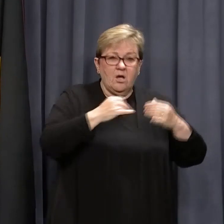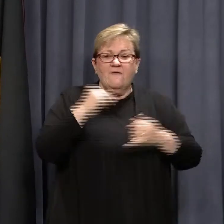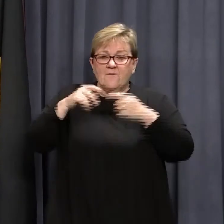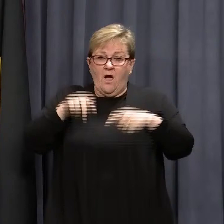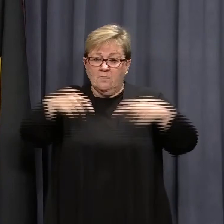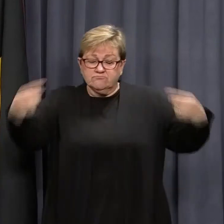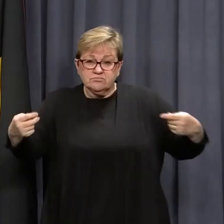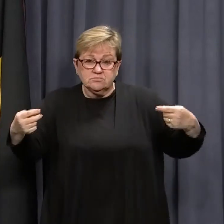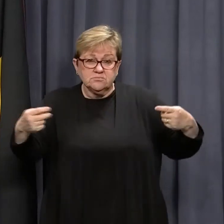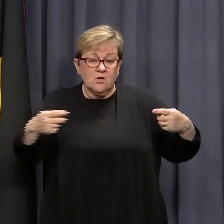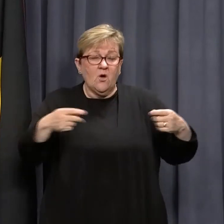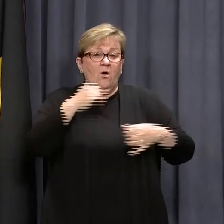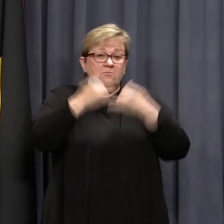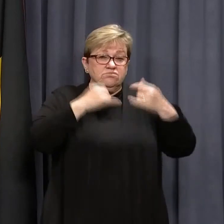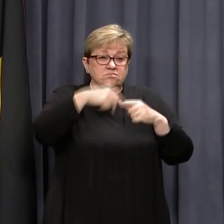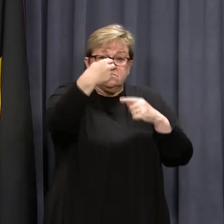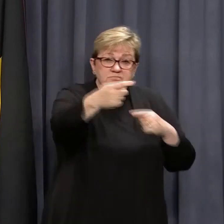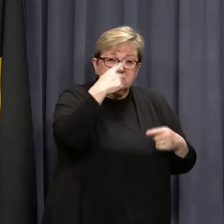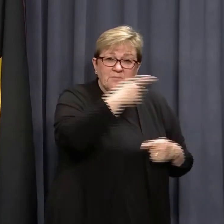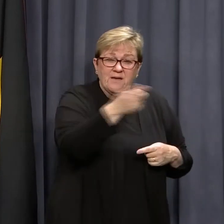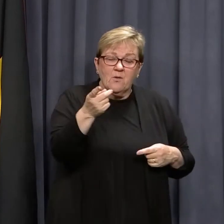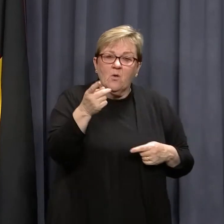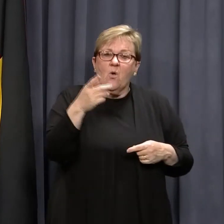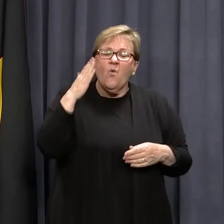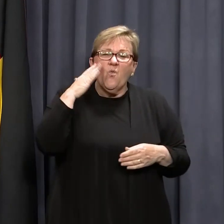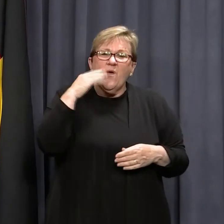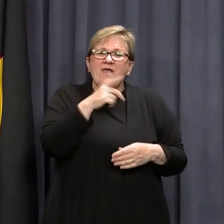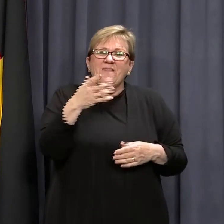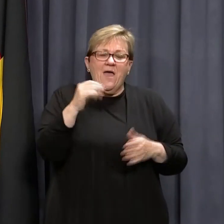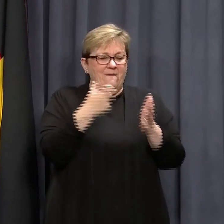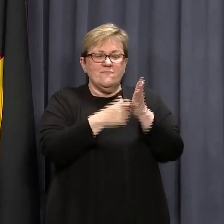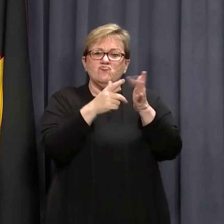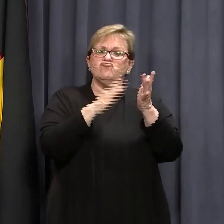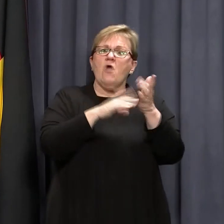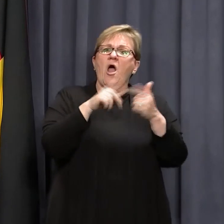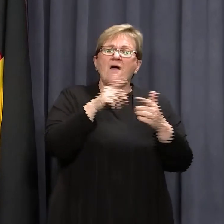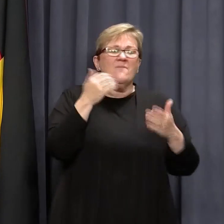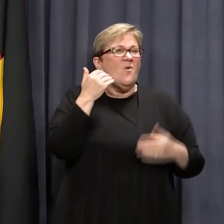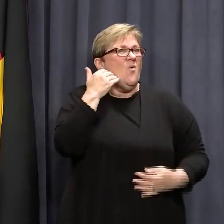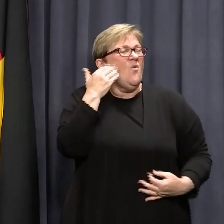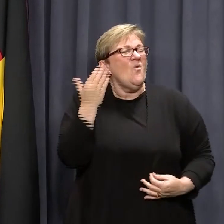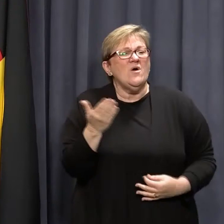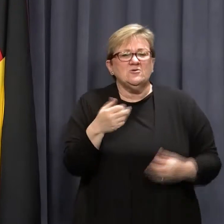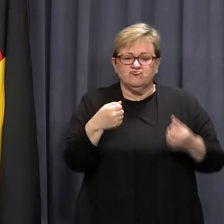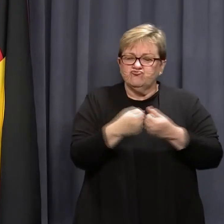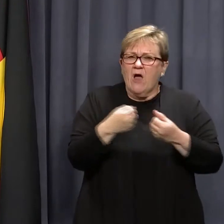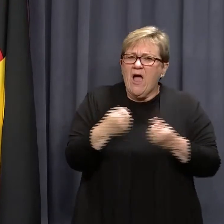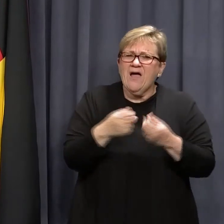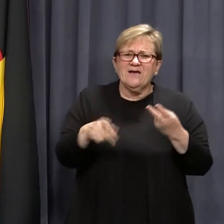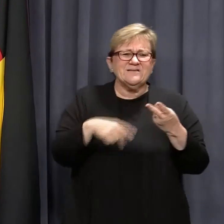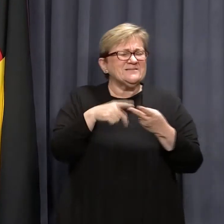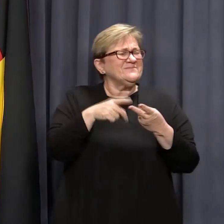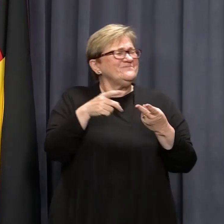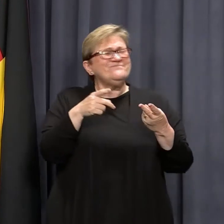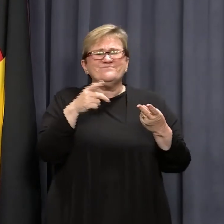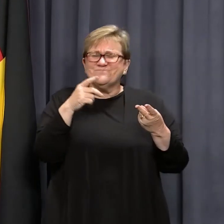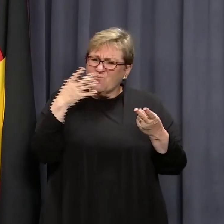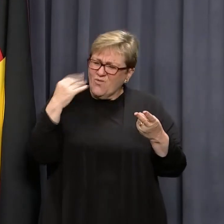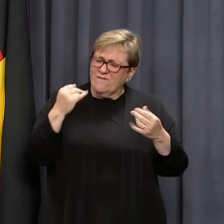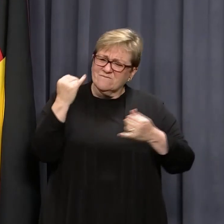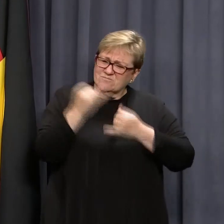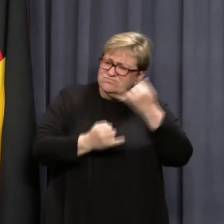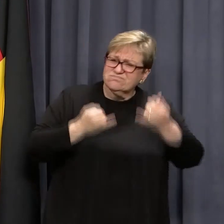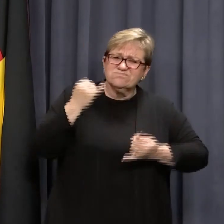or against other people when they're dealing in crime. They're generally dealing in drugs, and they'll have